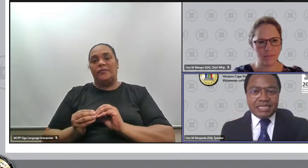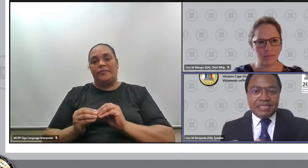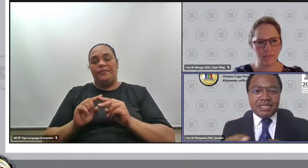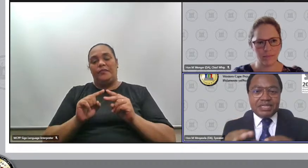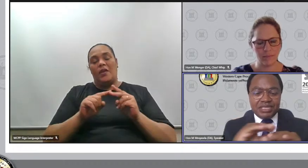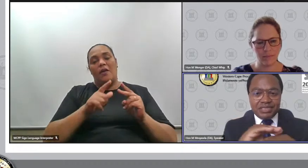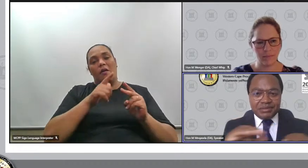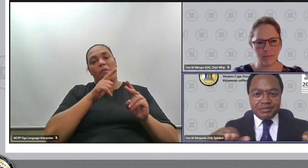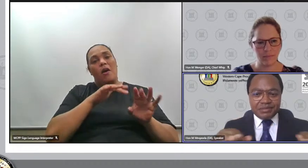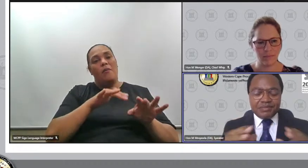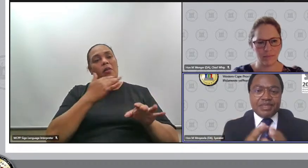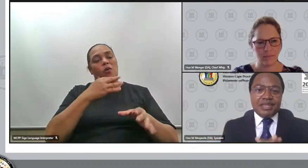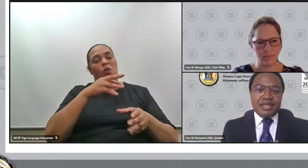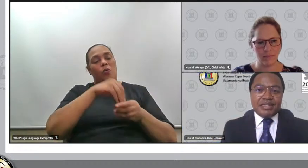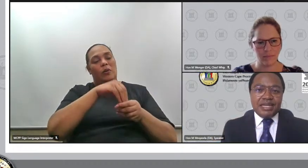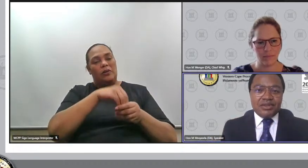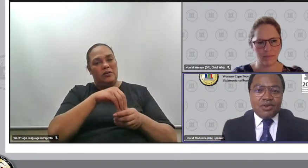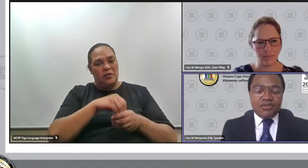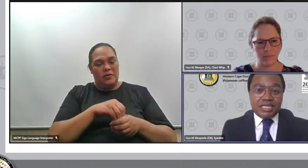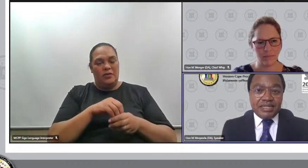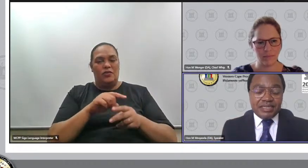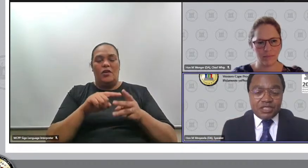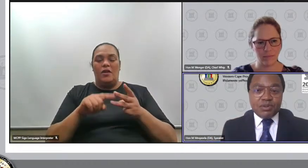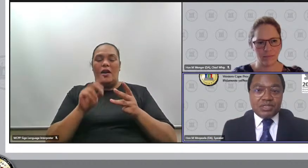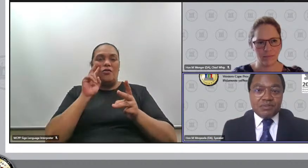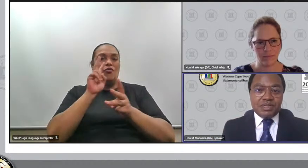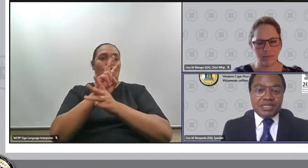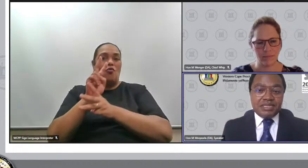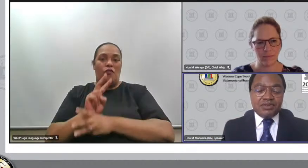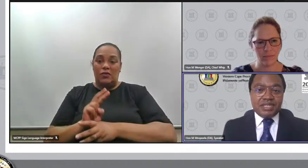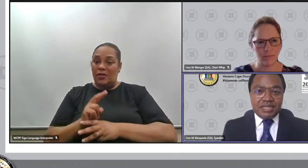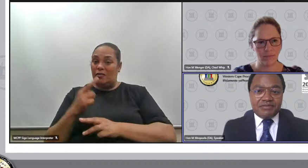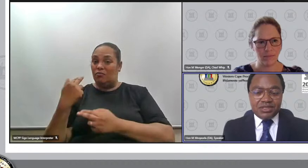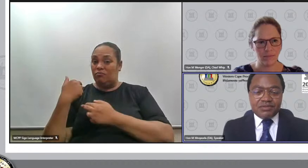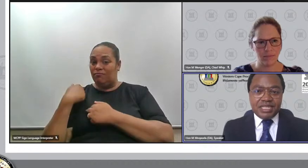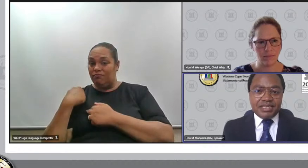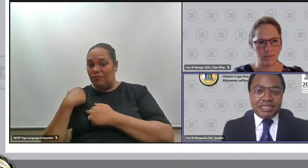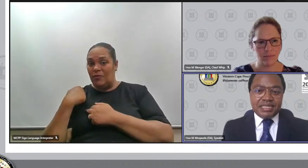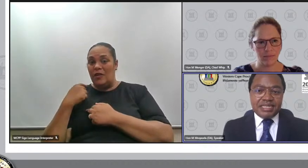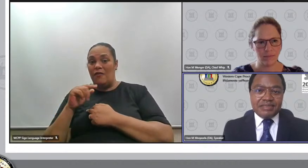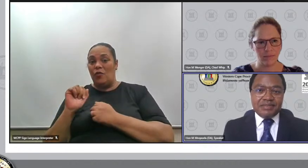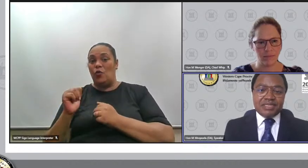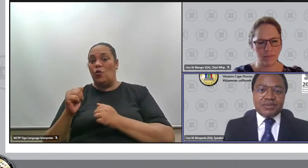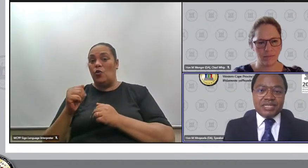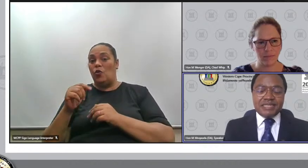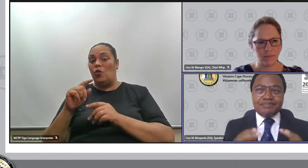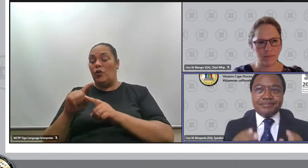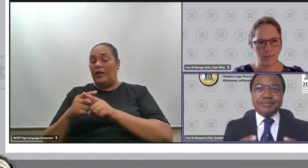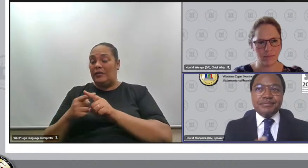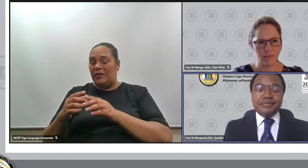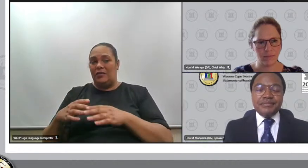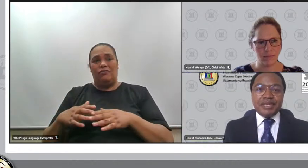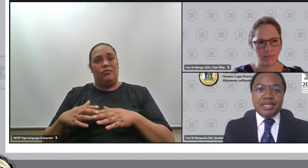public participation, and oversight responsibility over the affairs of the executive, it's